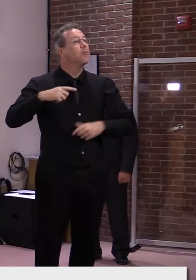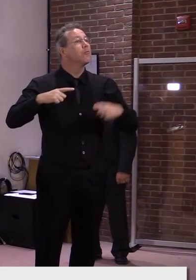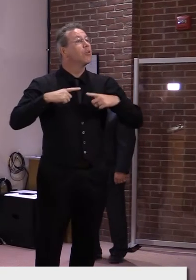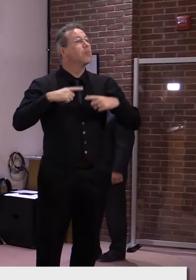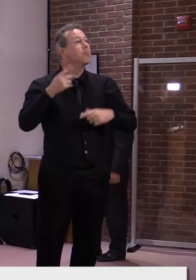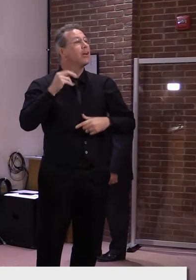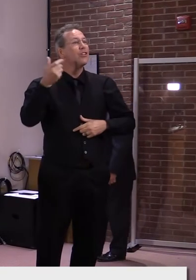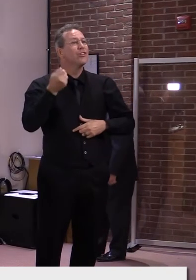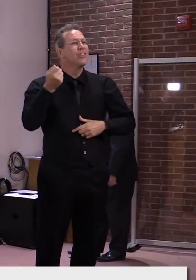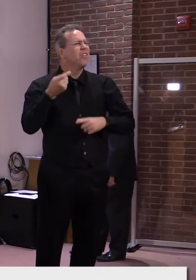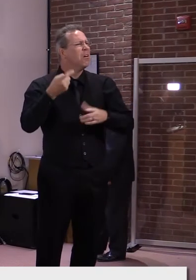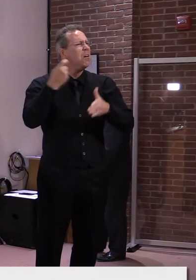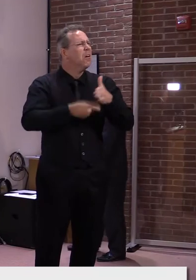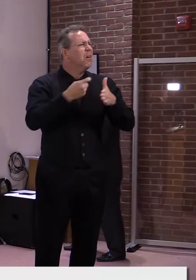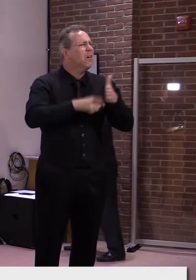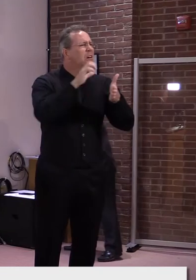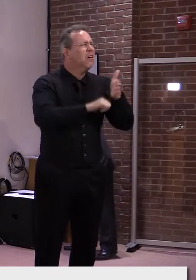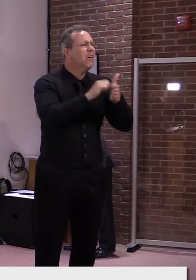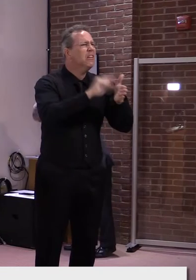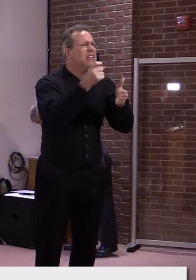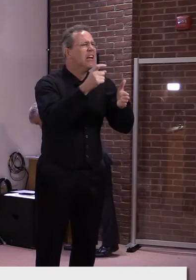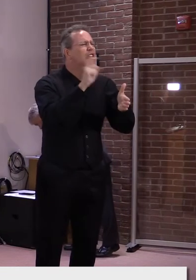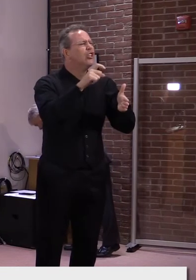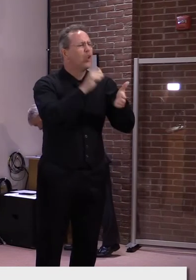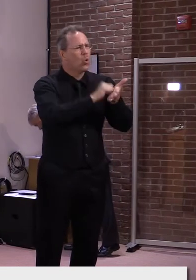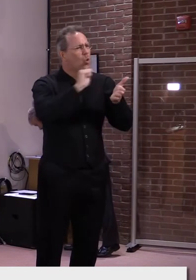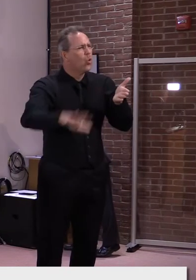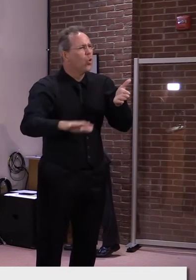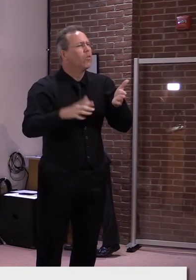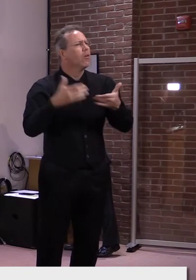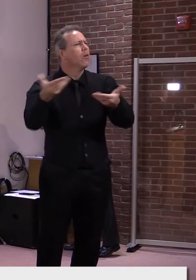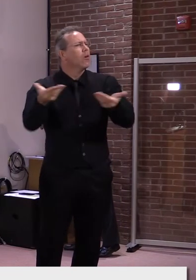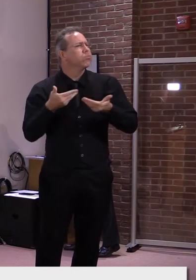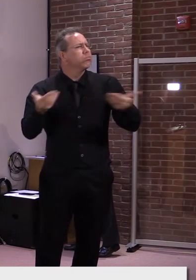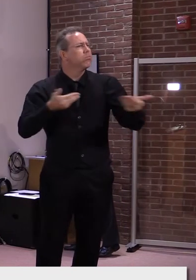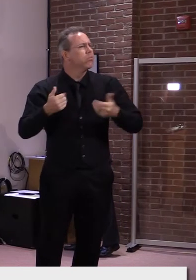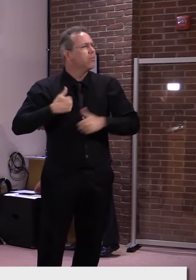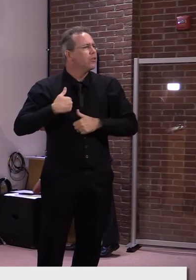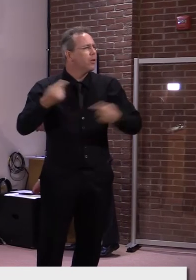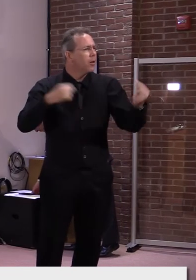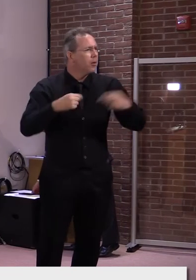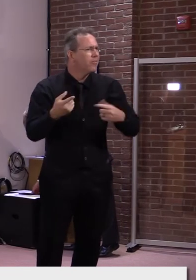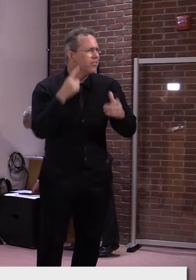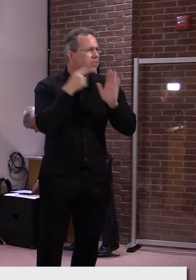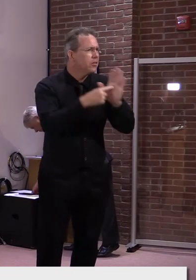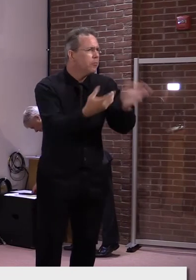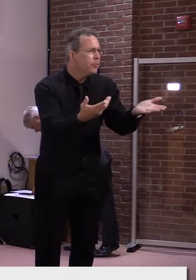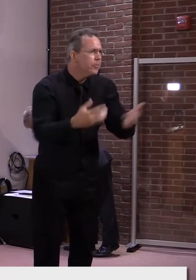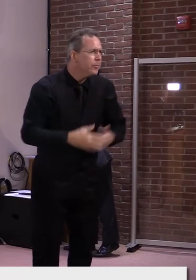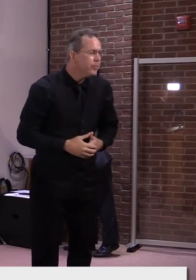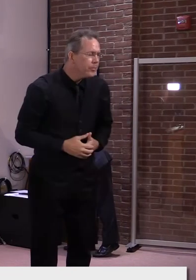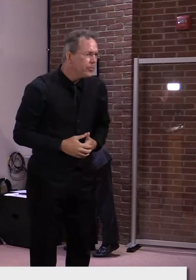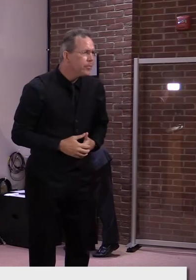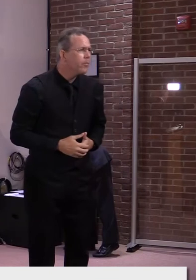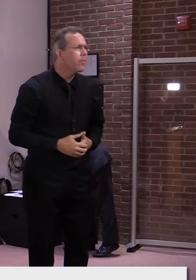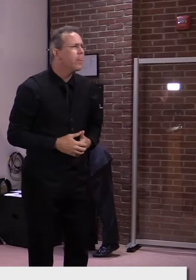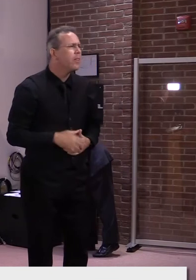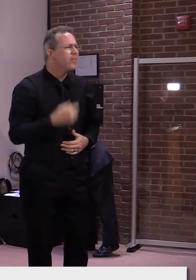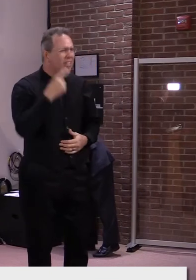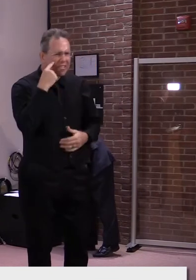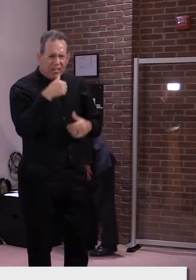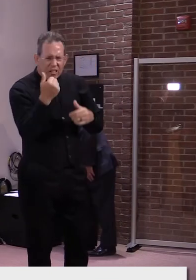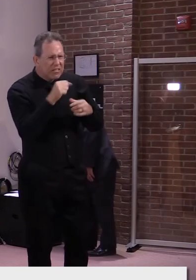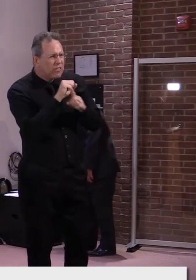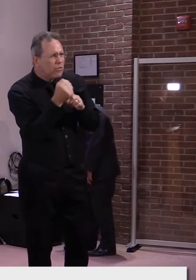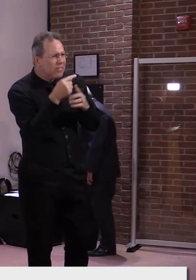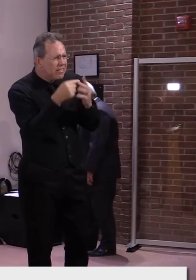pensions, that prevents a certain sector, I believe, from coming to Vermont. So we need to do everything we can to